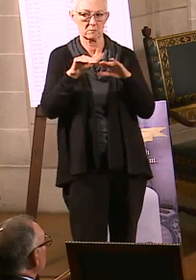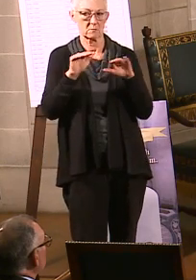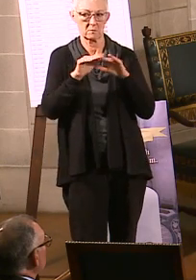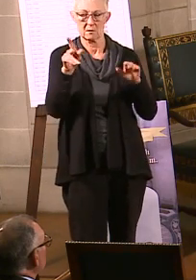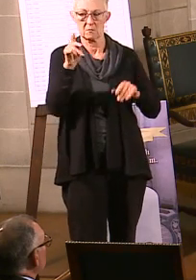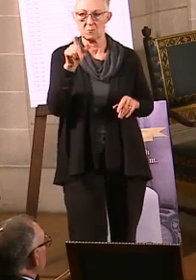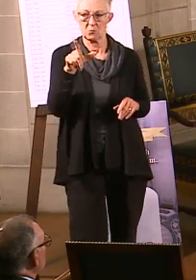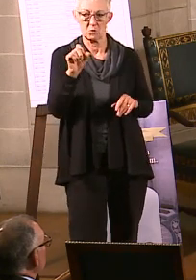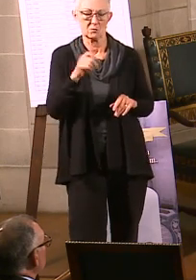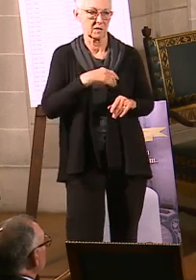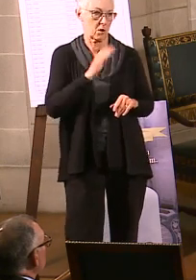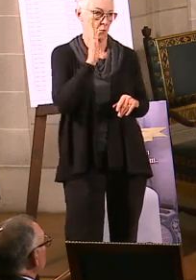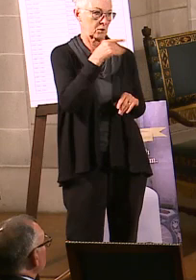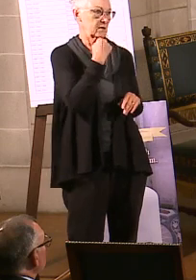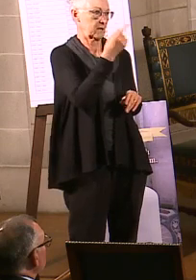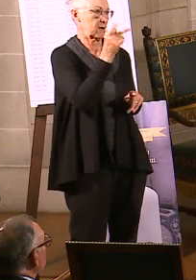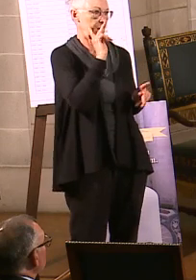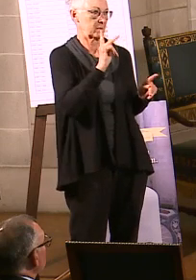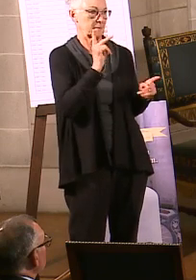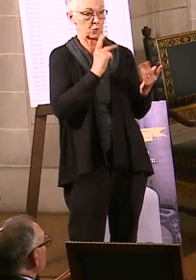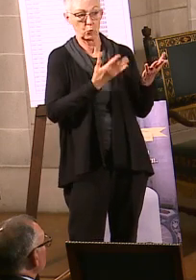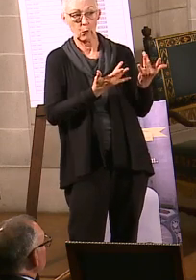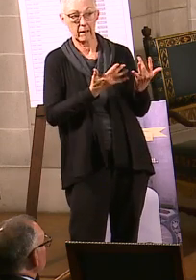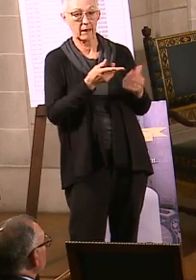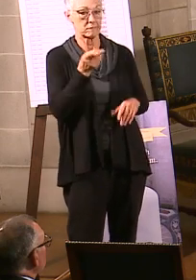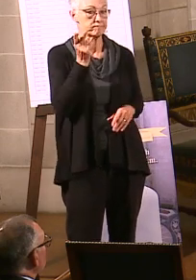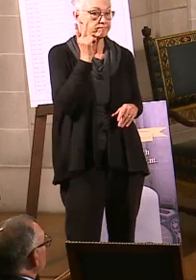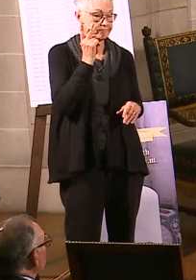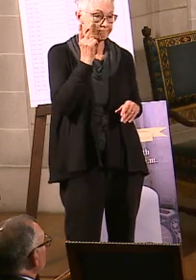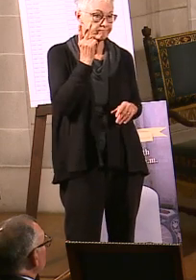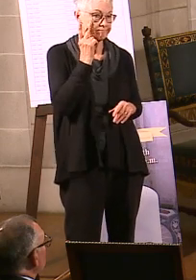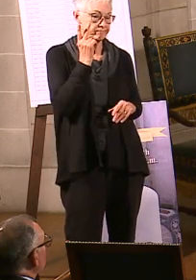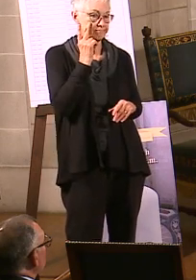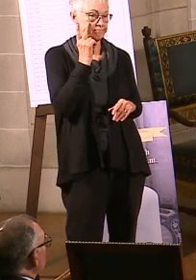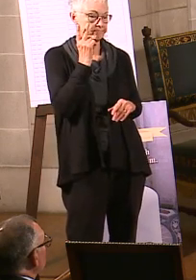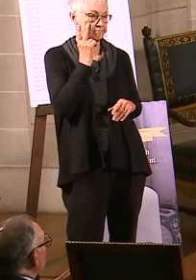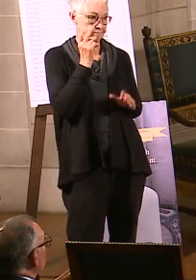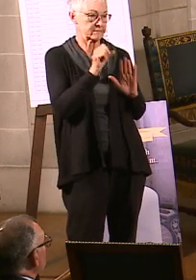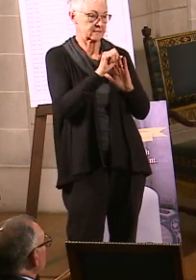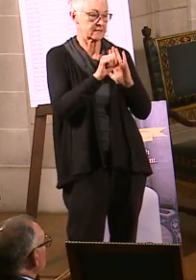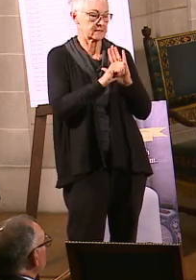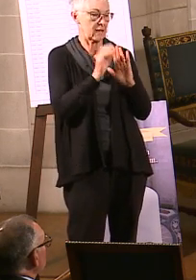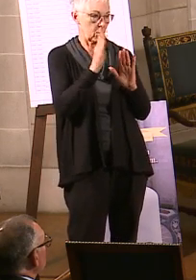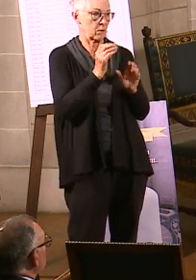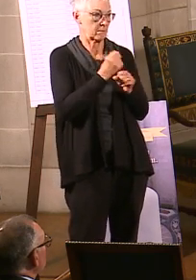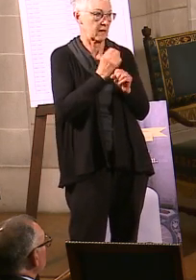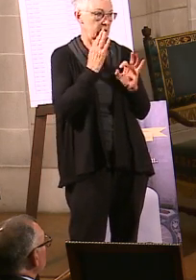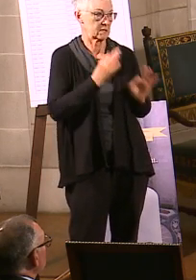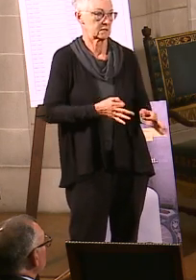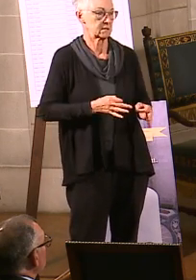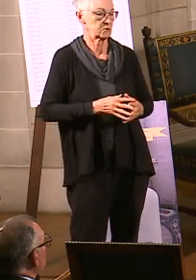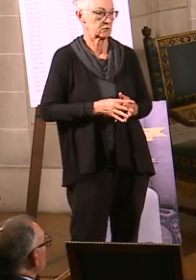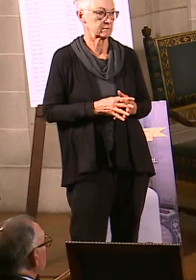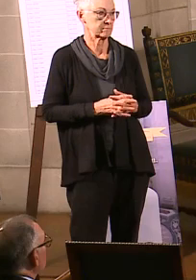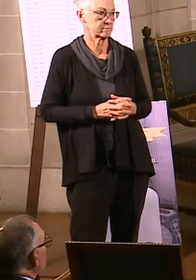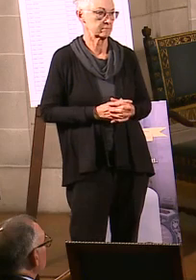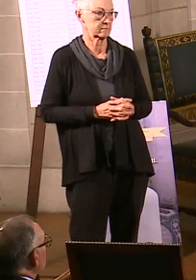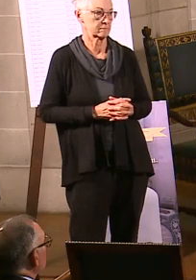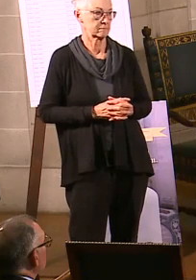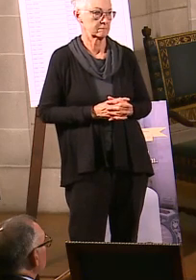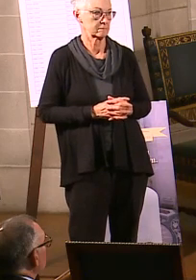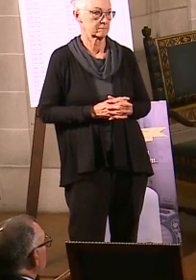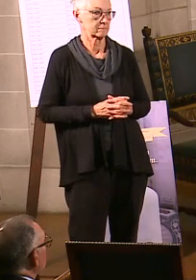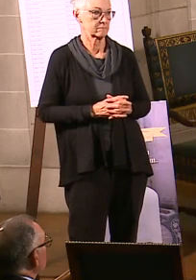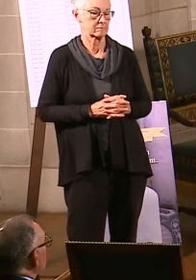say, stay tuned as we get more data. The state will have some guidelines with regard to that. Maya from KMCB would like to know about, with